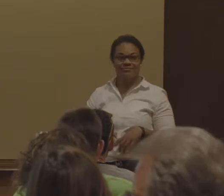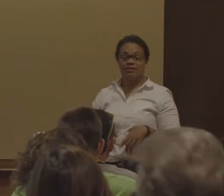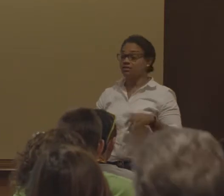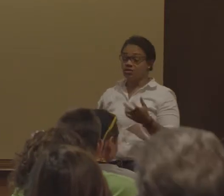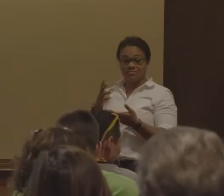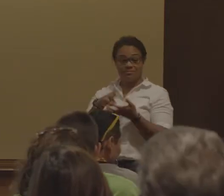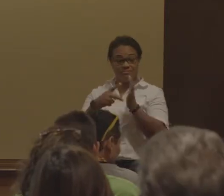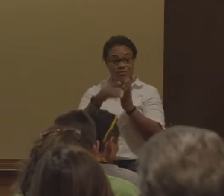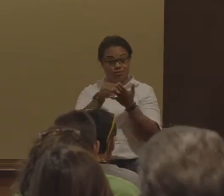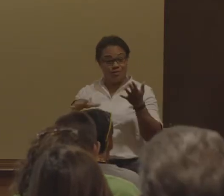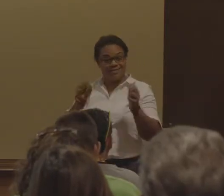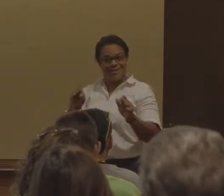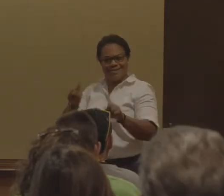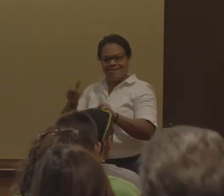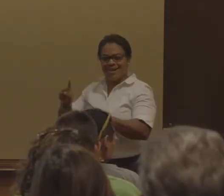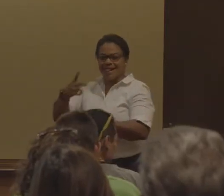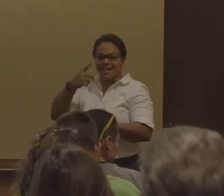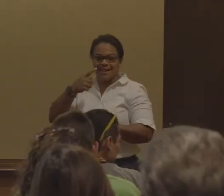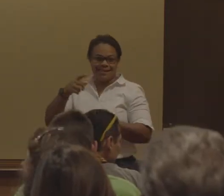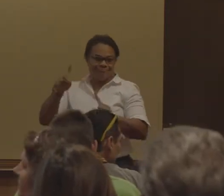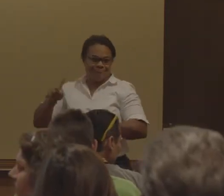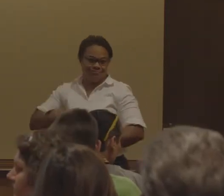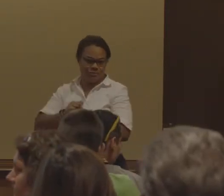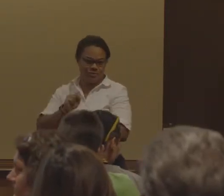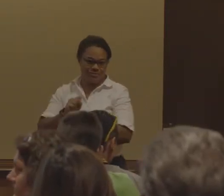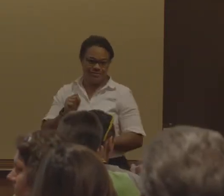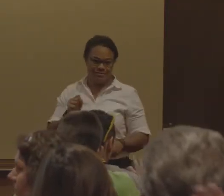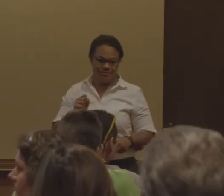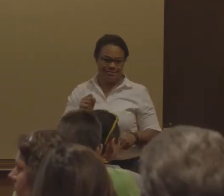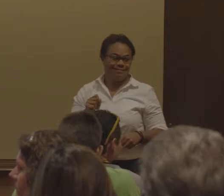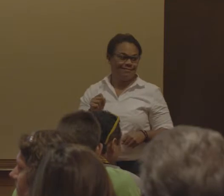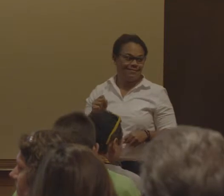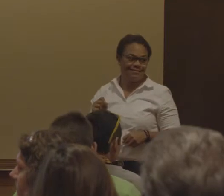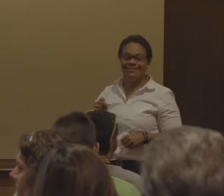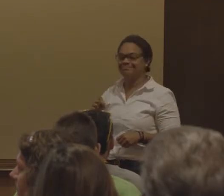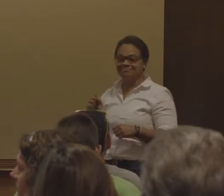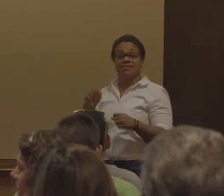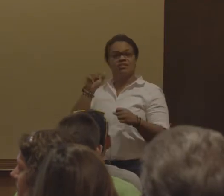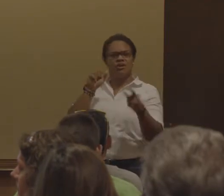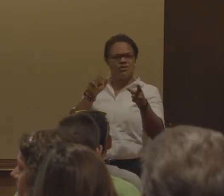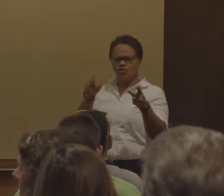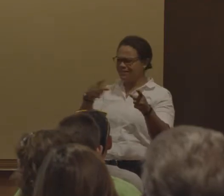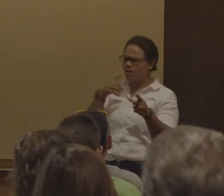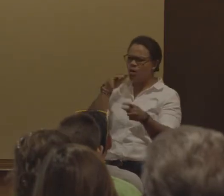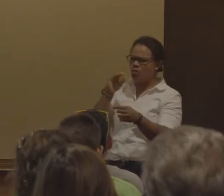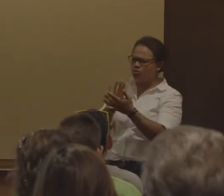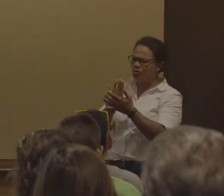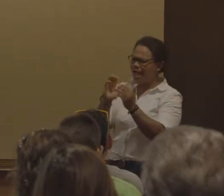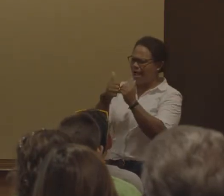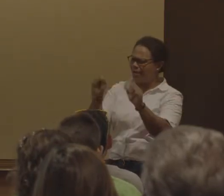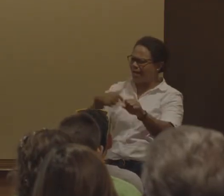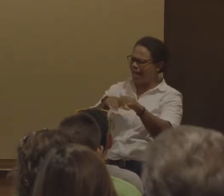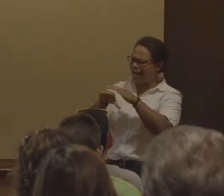students through are the, able it said school now. I'm sorry, Because I'm a homeschooler, you said the school, how do I access it? talk